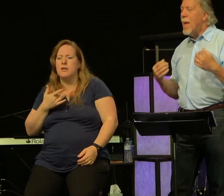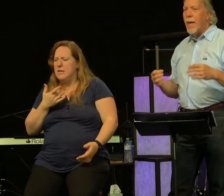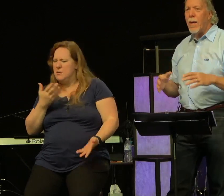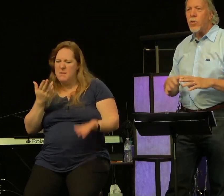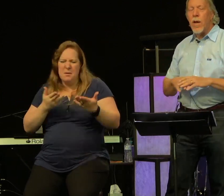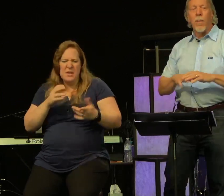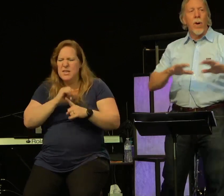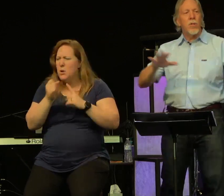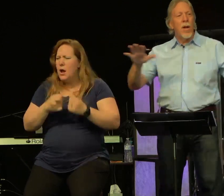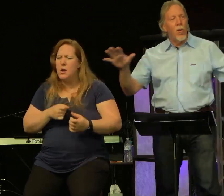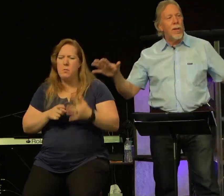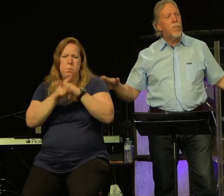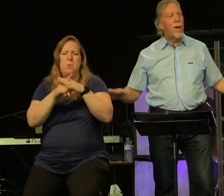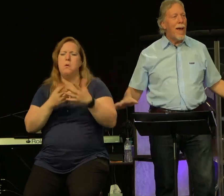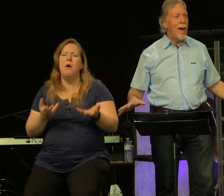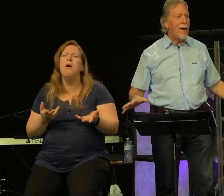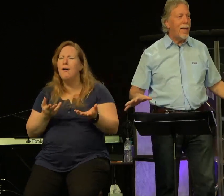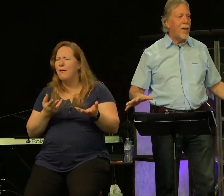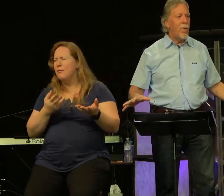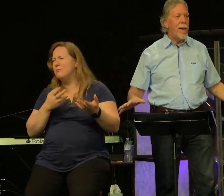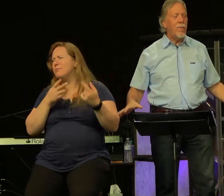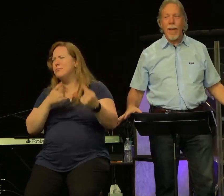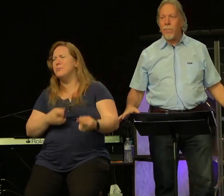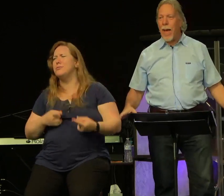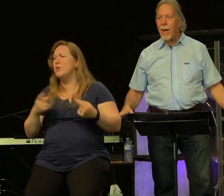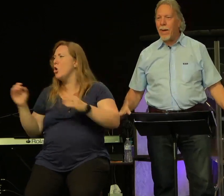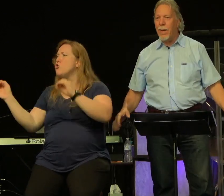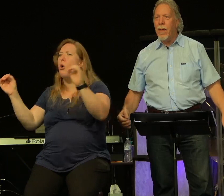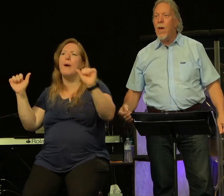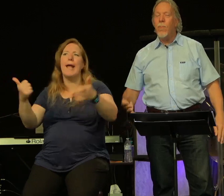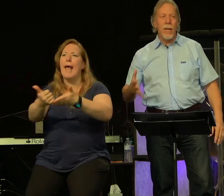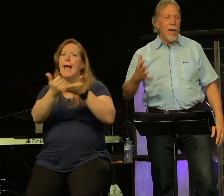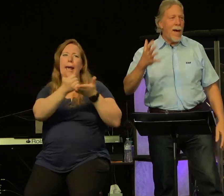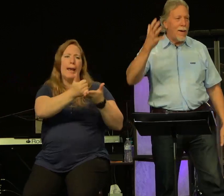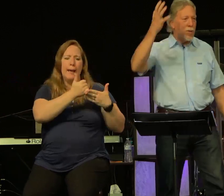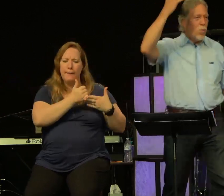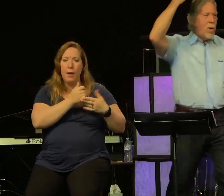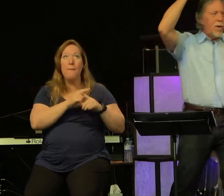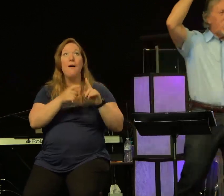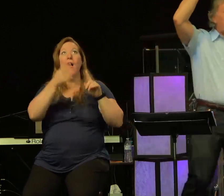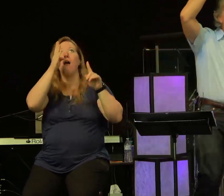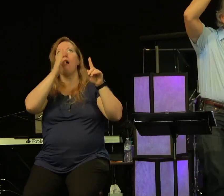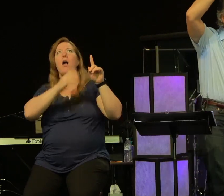on that there's not a person on this planet that can do anything about it. But